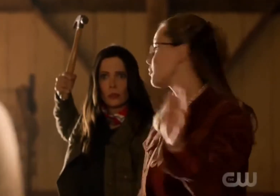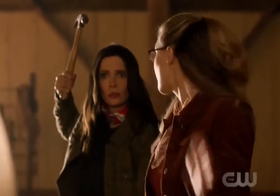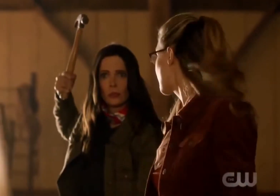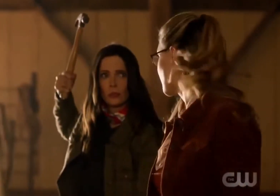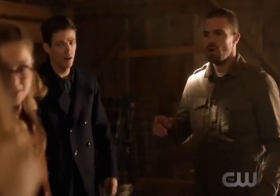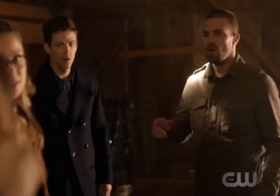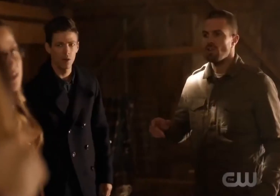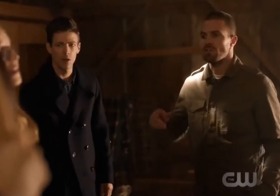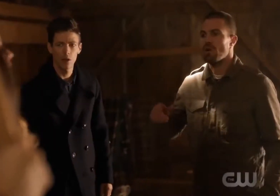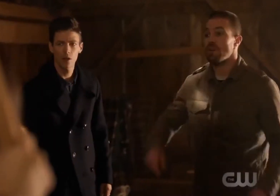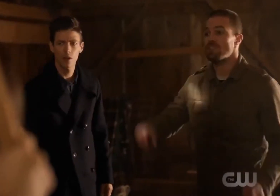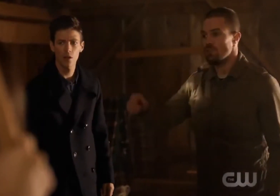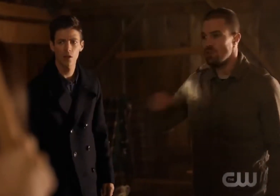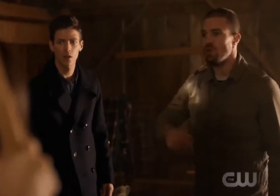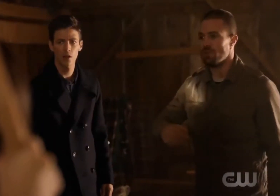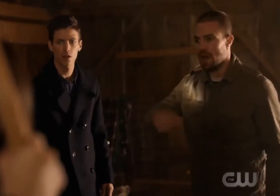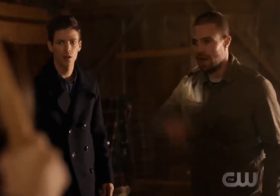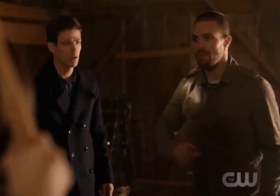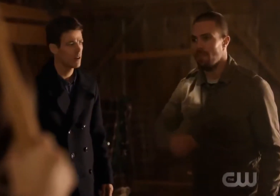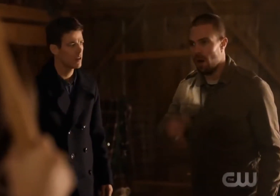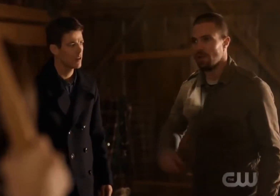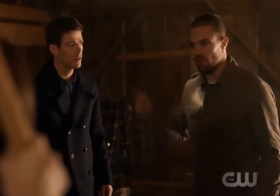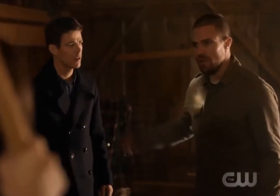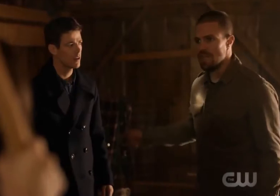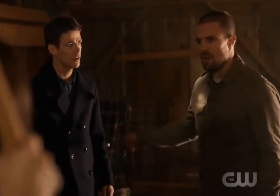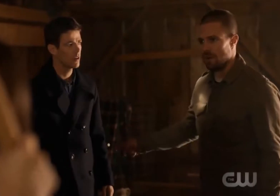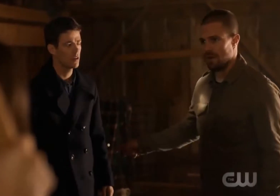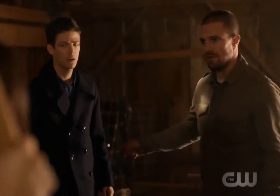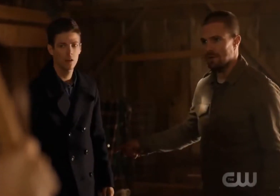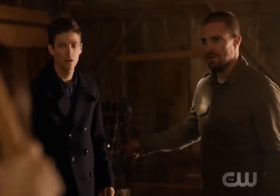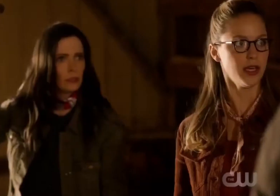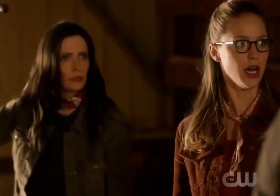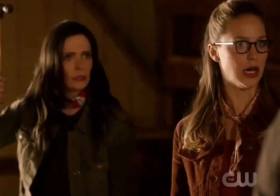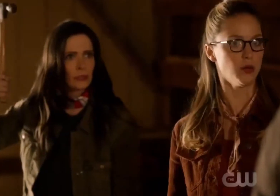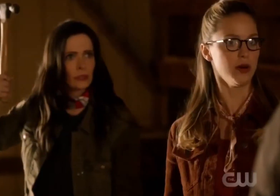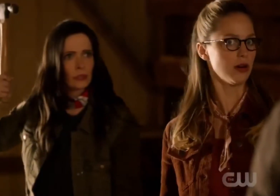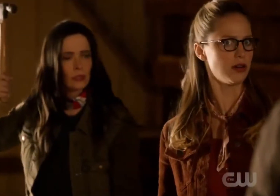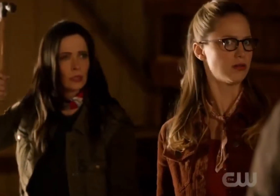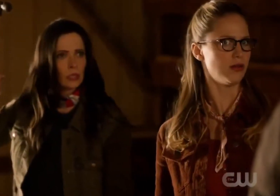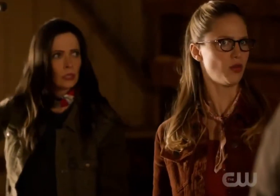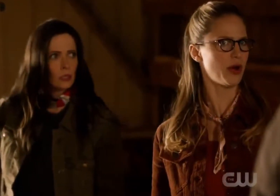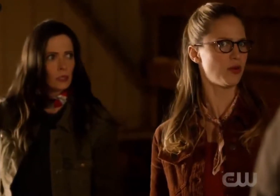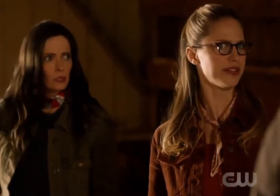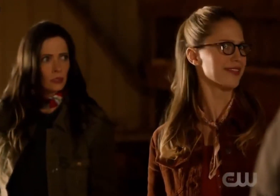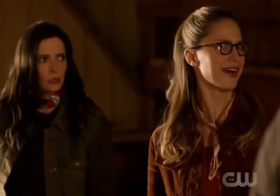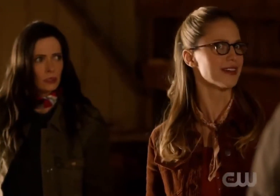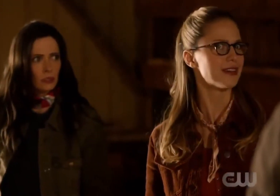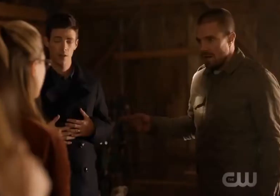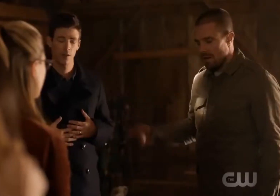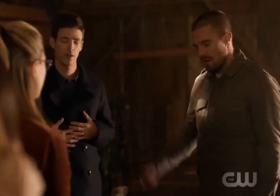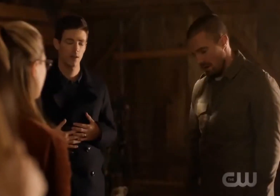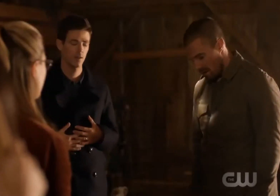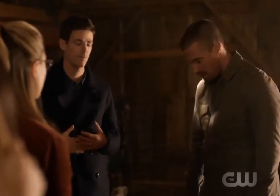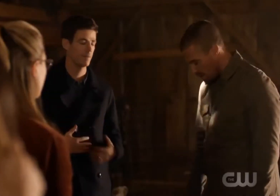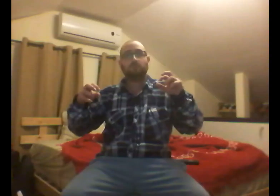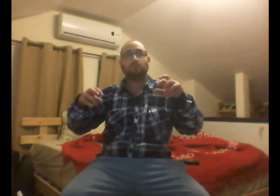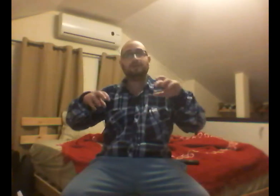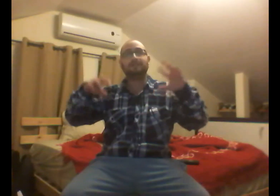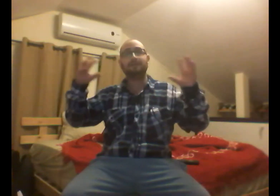believe that's a very clever thing that you can do now, because it's always sort of bothered me that when it comes